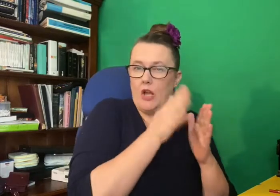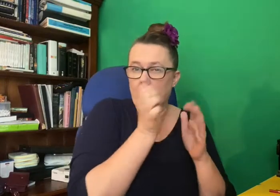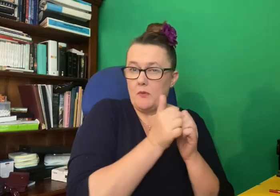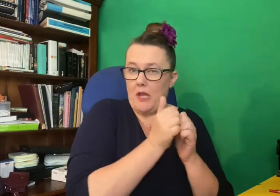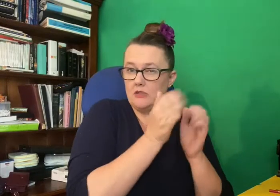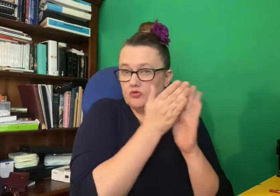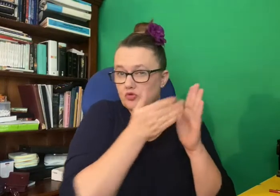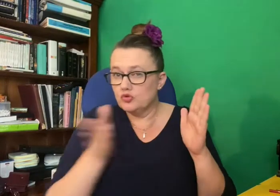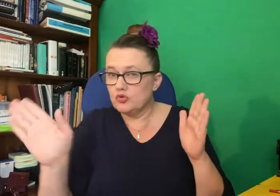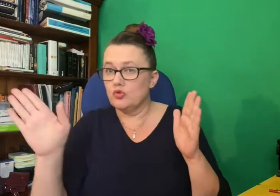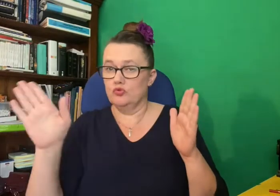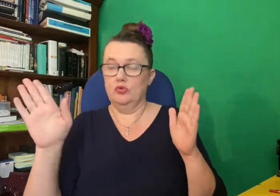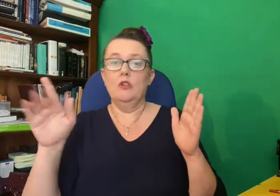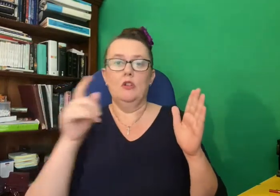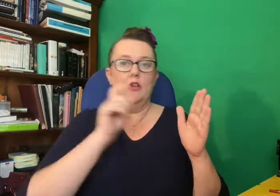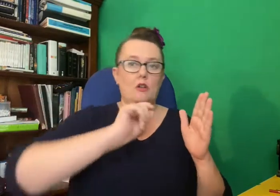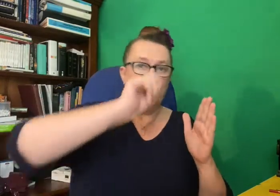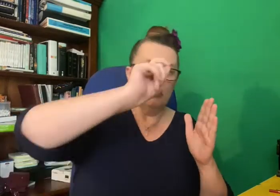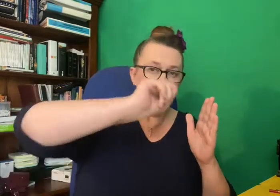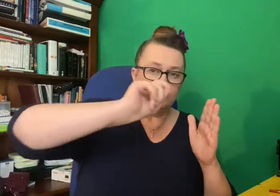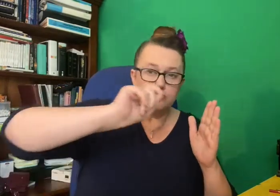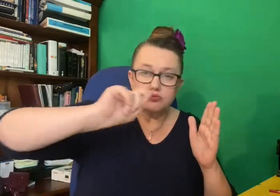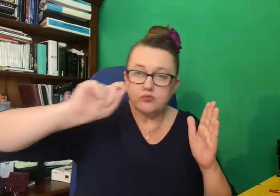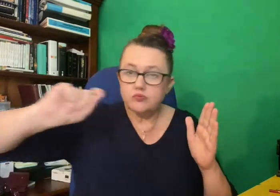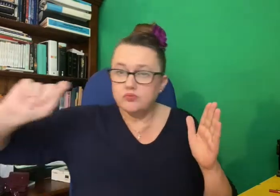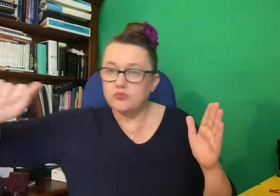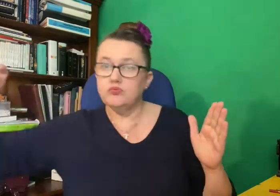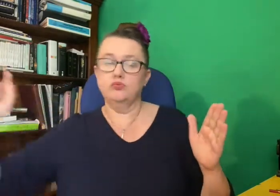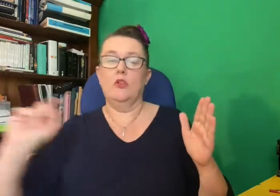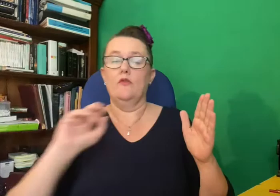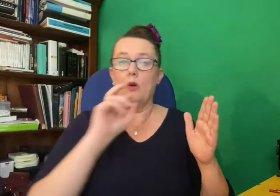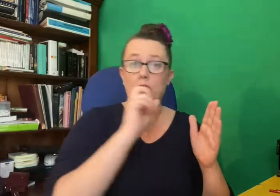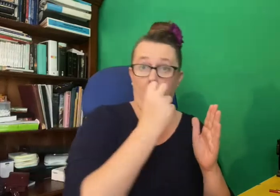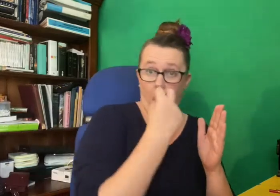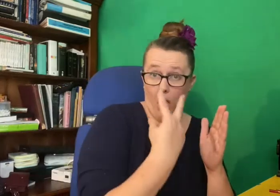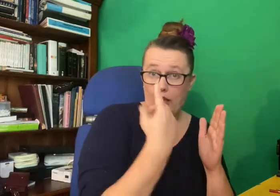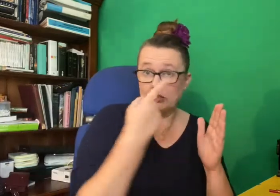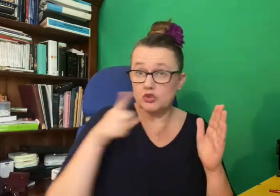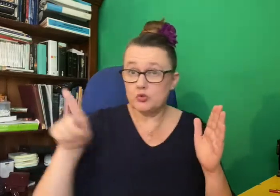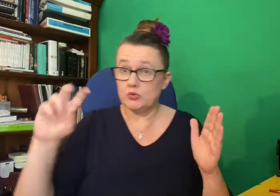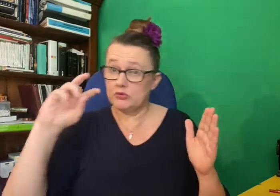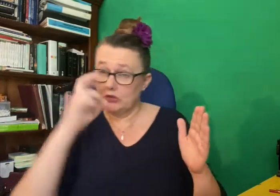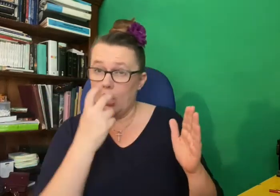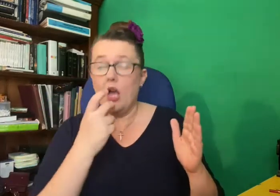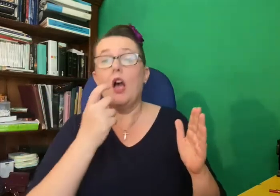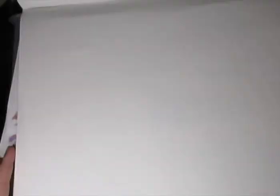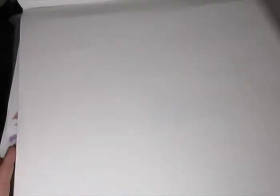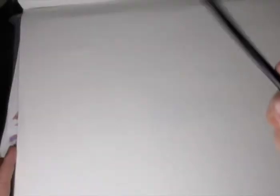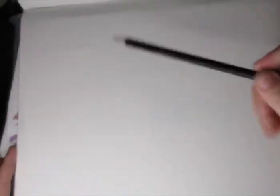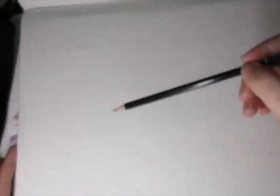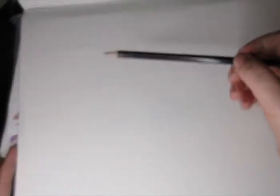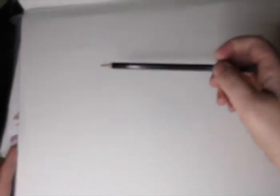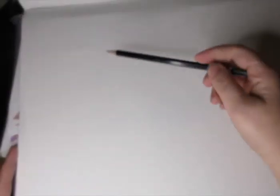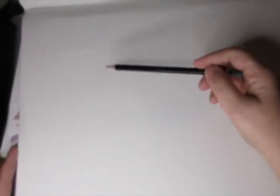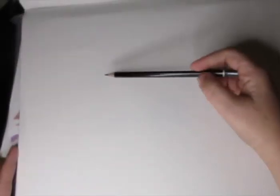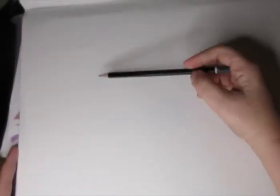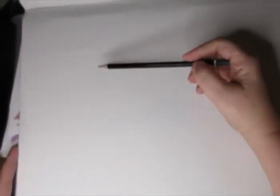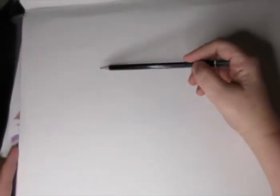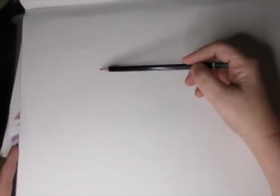with a pencil and shade from one side of the paper to the other, starting from light and going